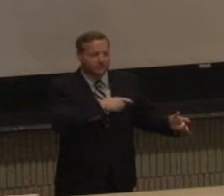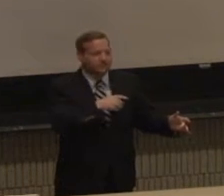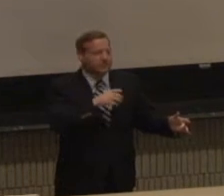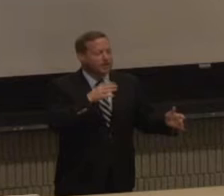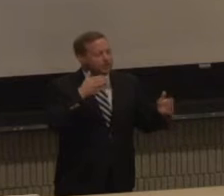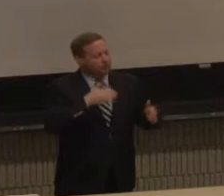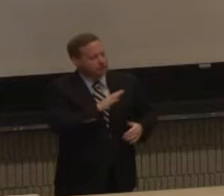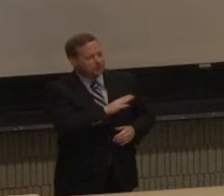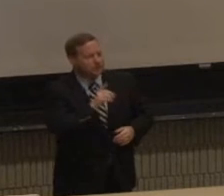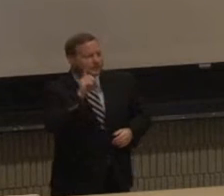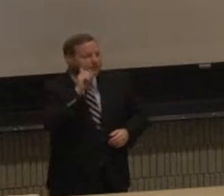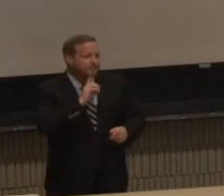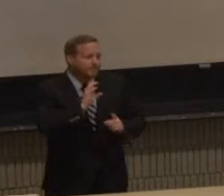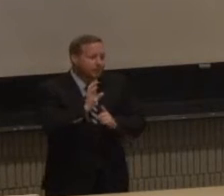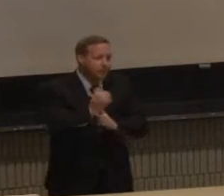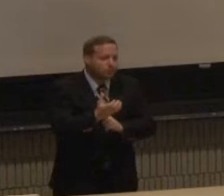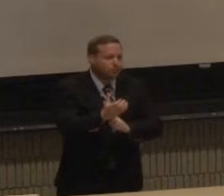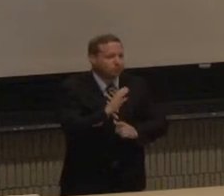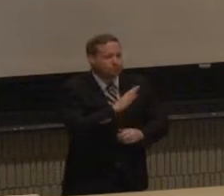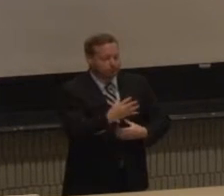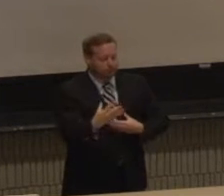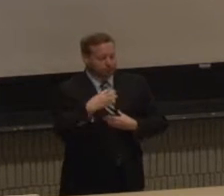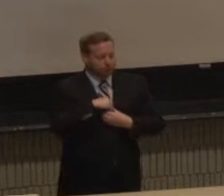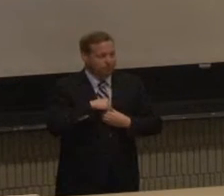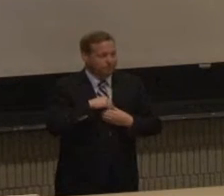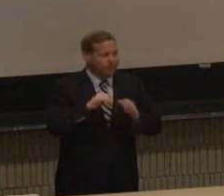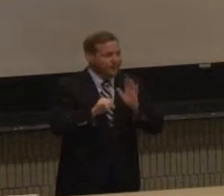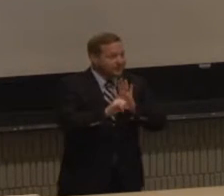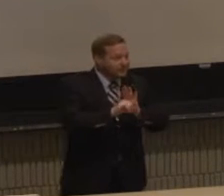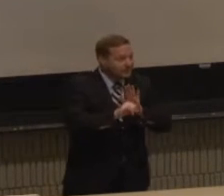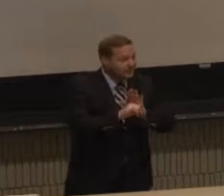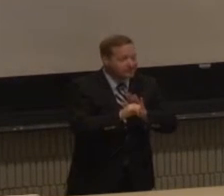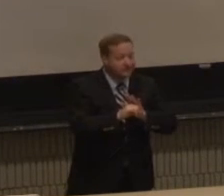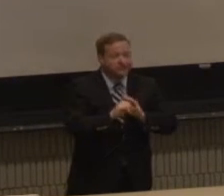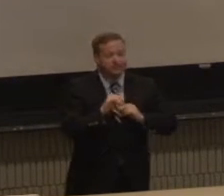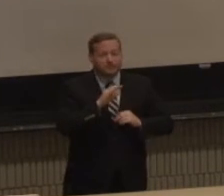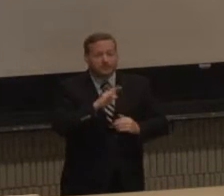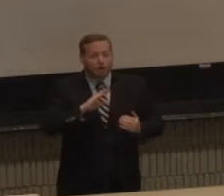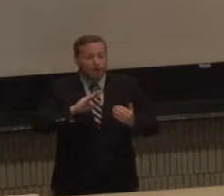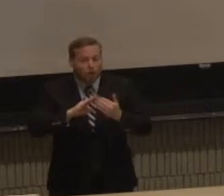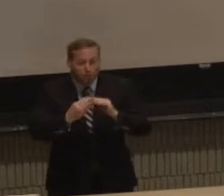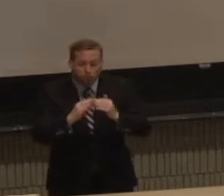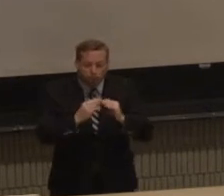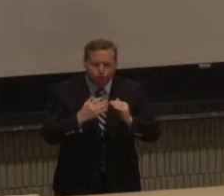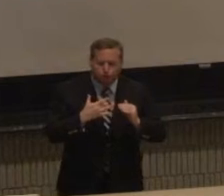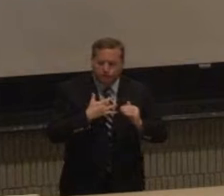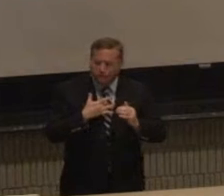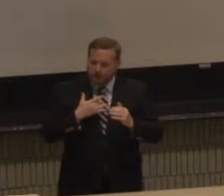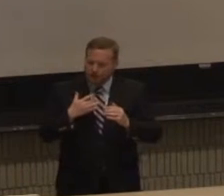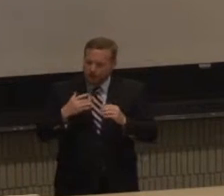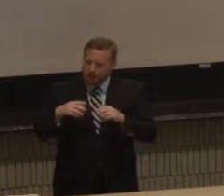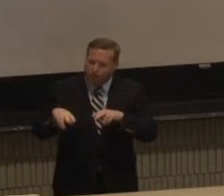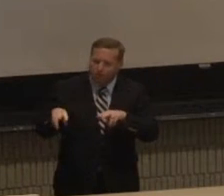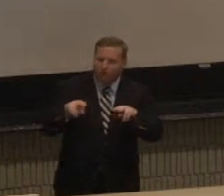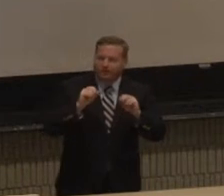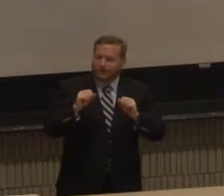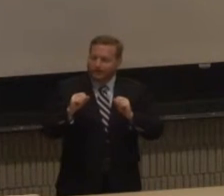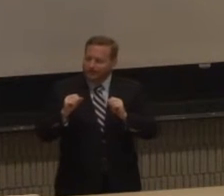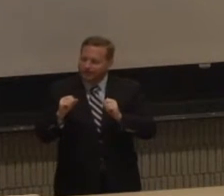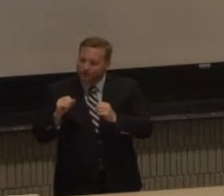it's as if they only have one flapper to use, right? They can't actually come back over and